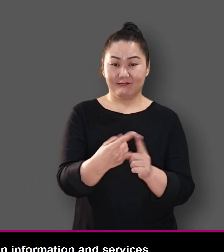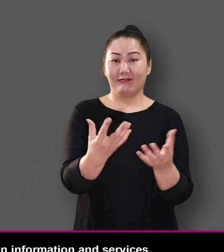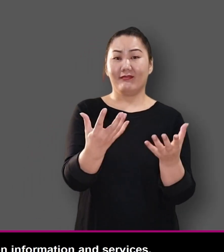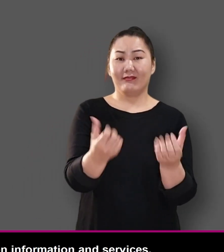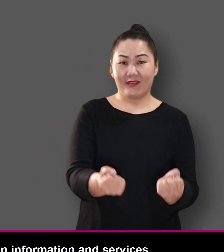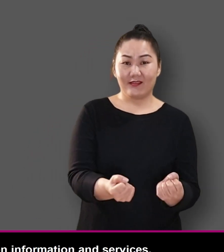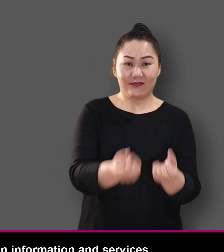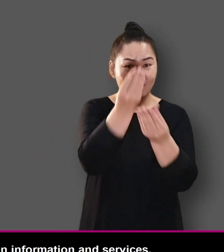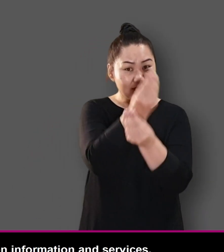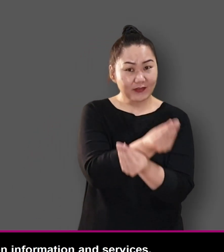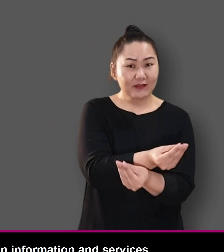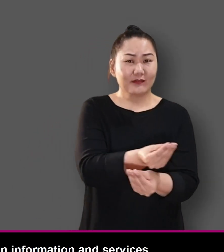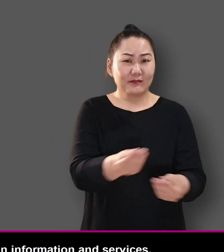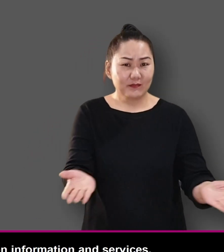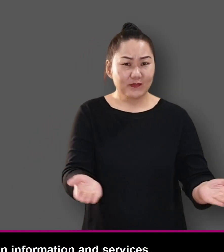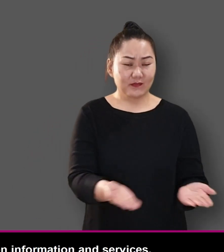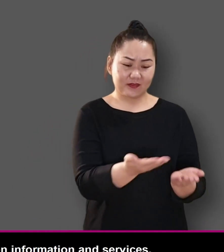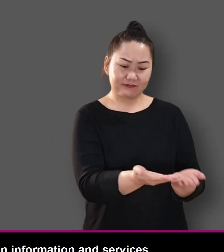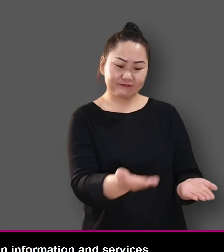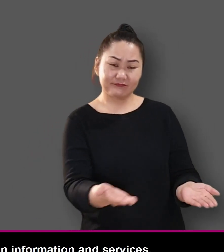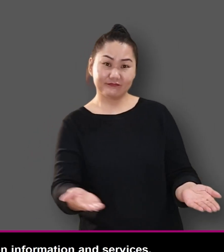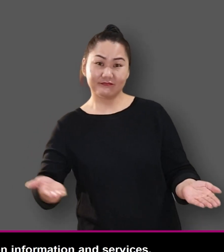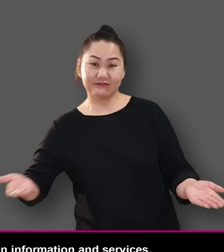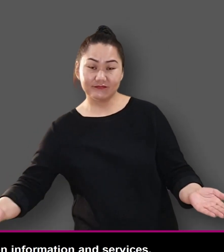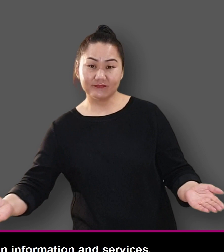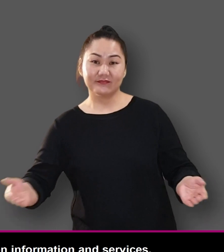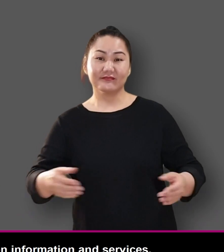as well as rehabilitation information and services.